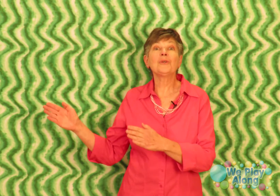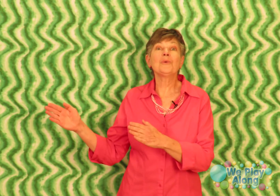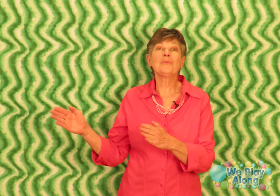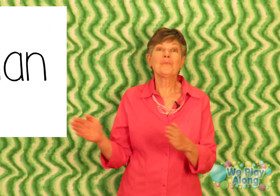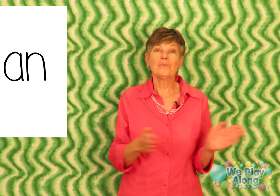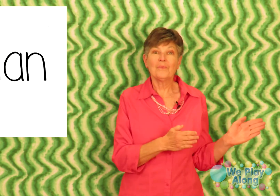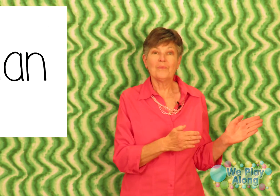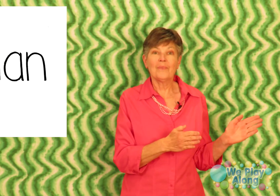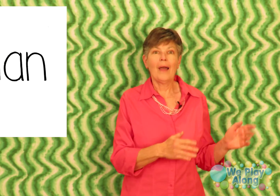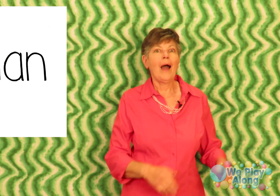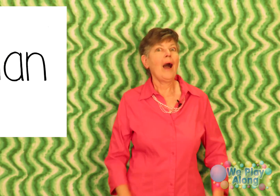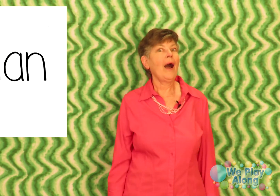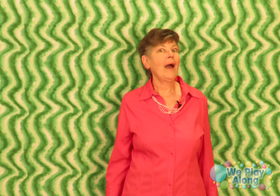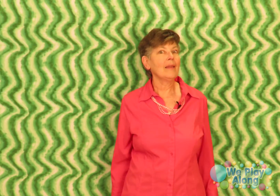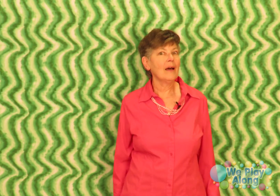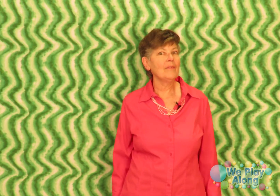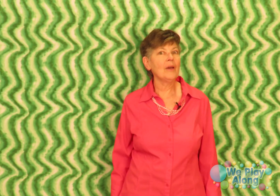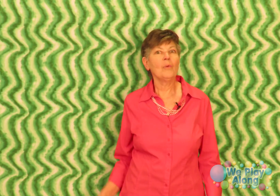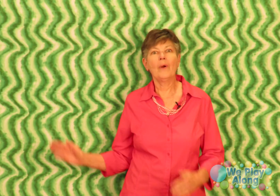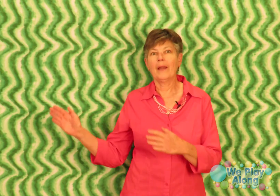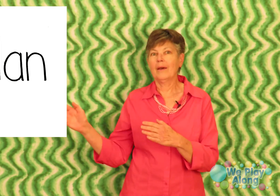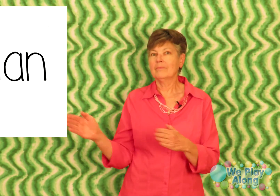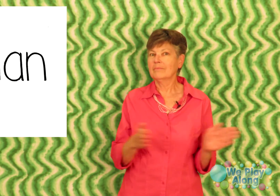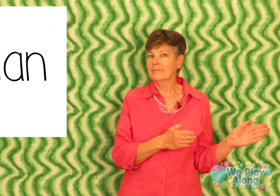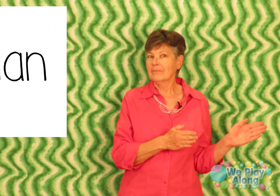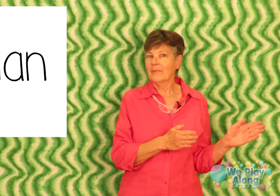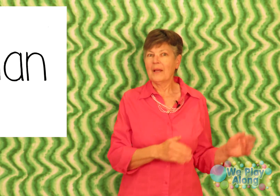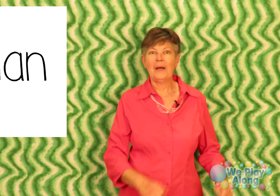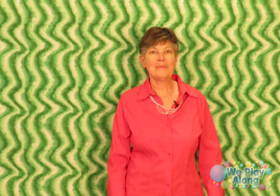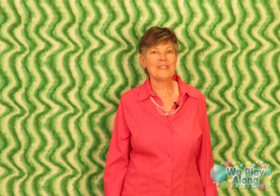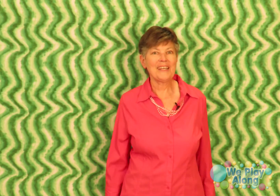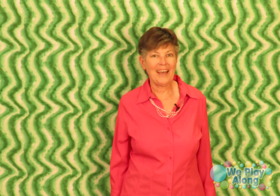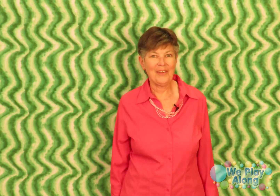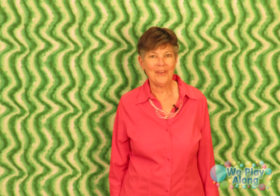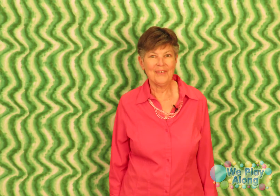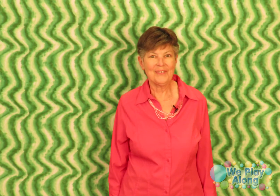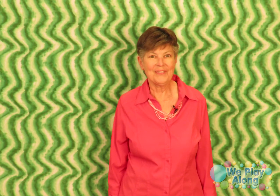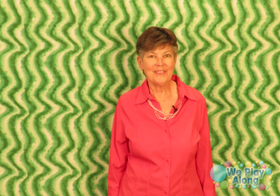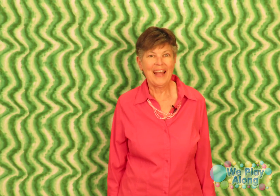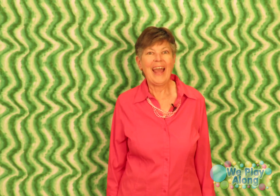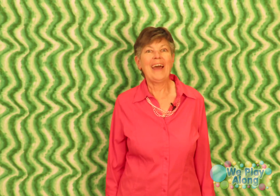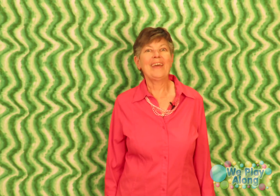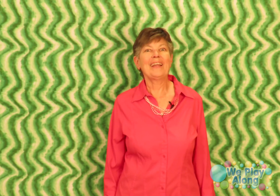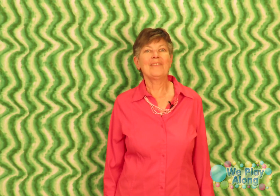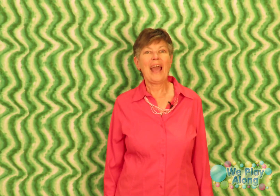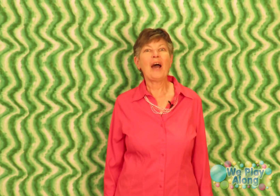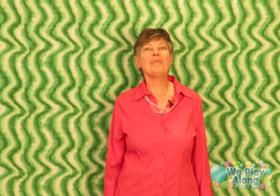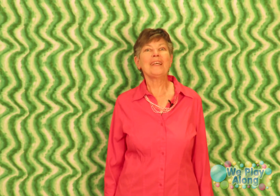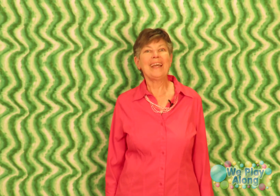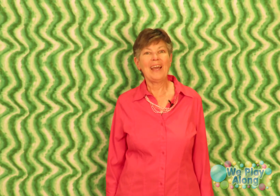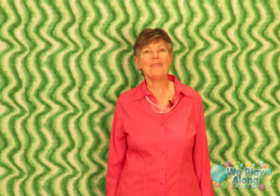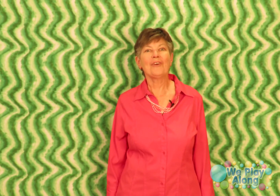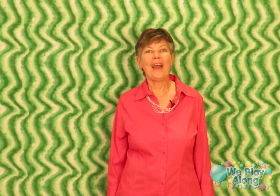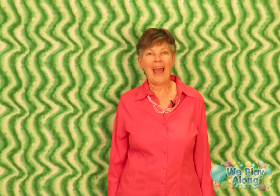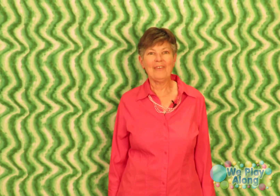to, I love it when it comes together. And they lived happily ever